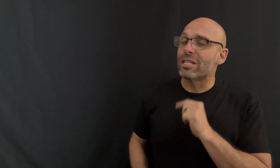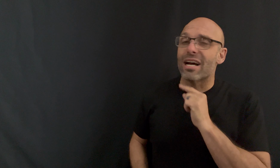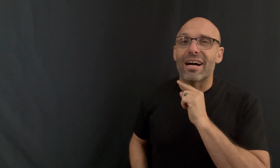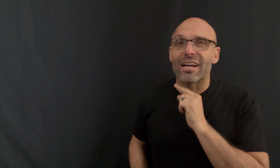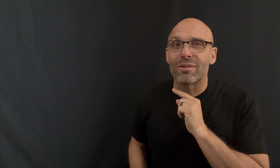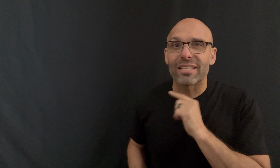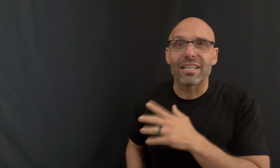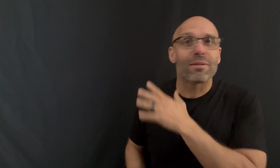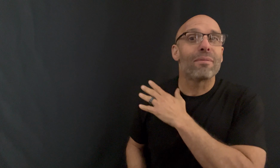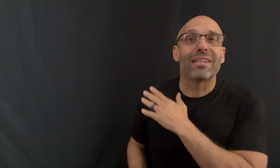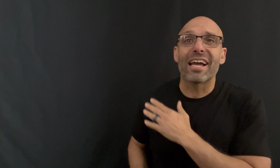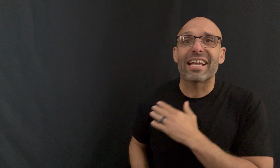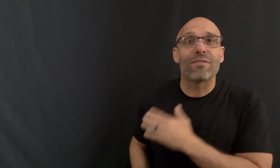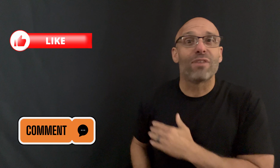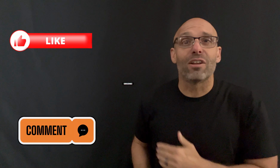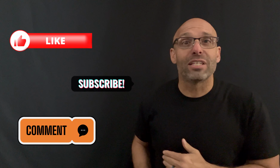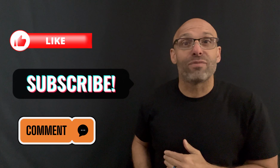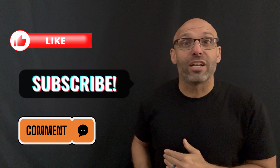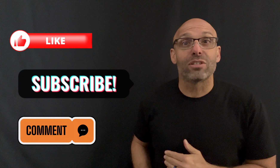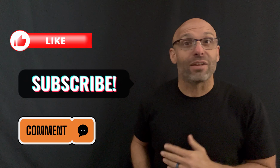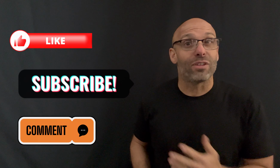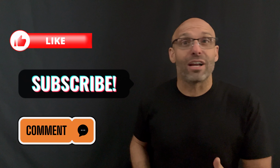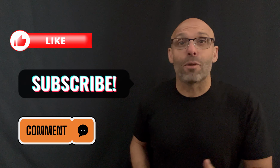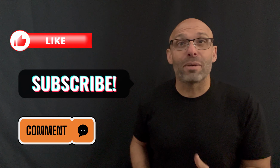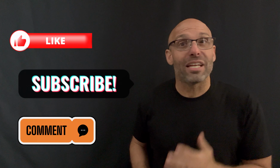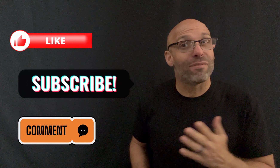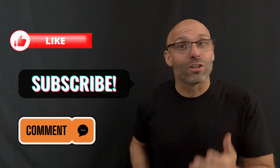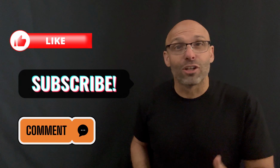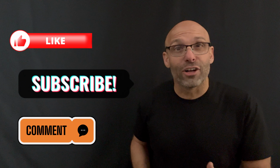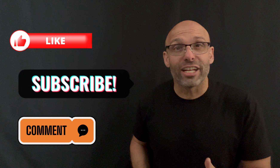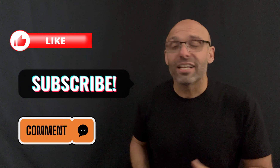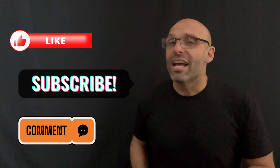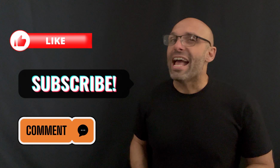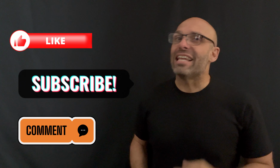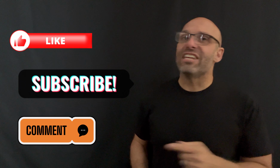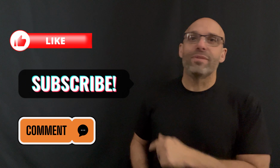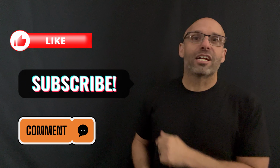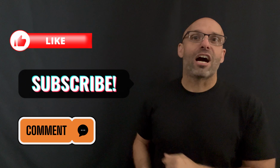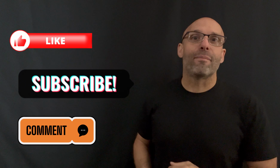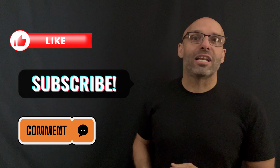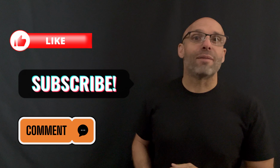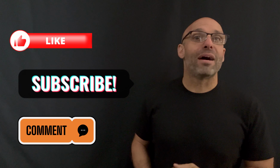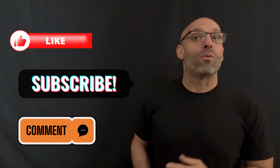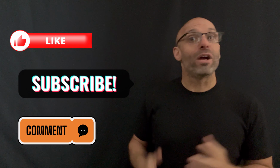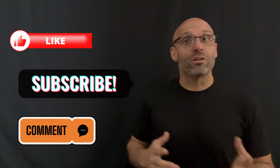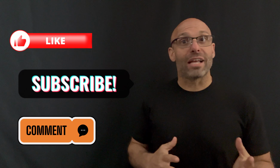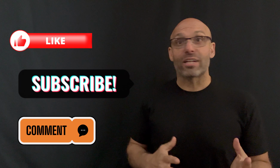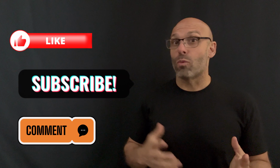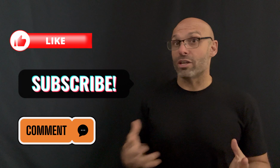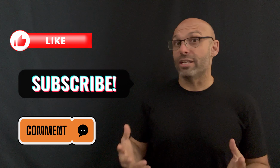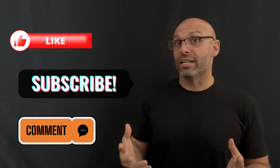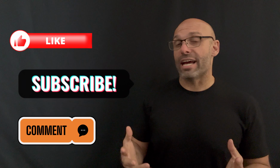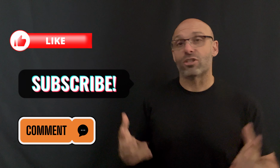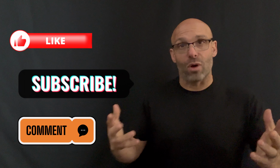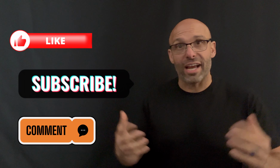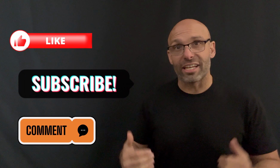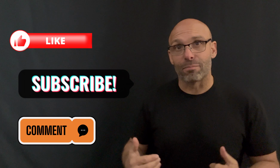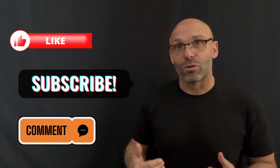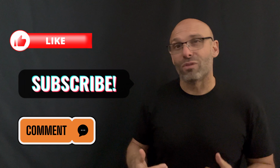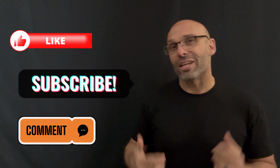I always ask, like and follow these videos if they're helping, if you're learning, and leave me a comment about what you liked, what you didn't like, so I can improve and serve